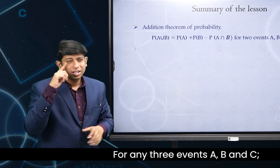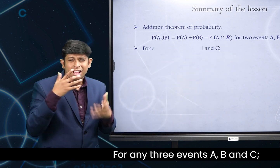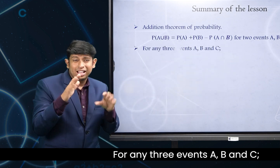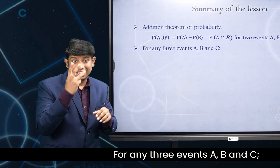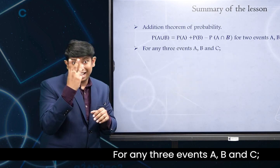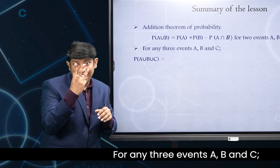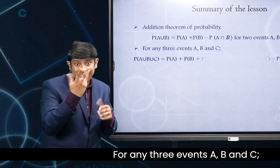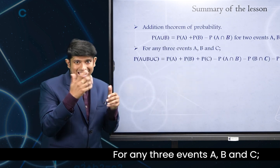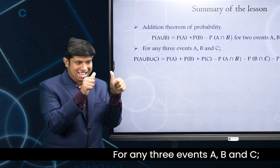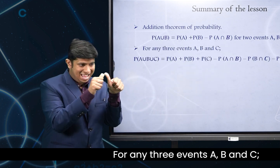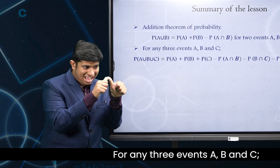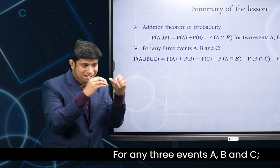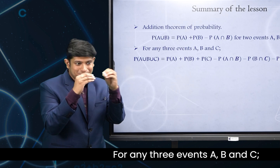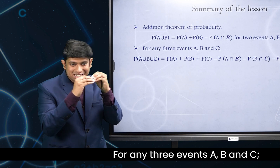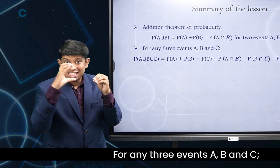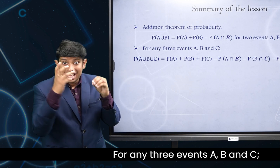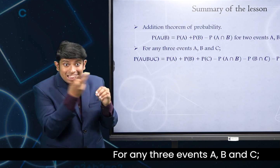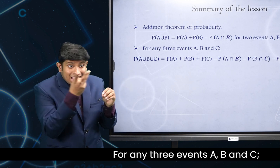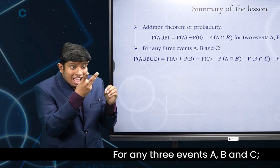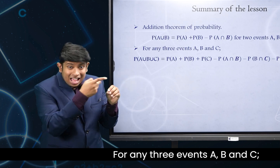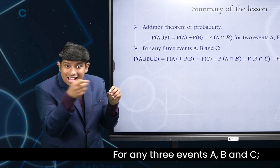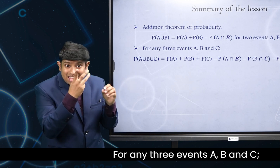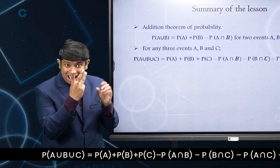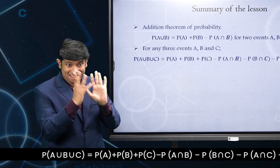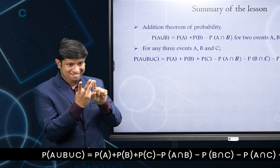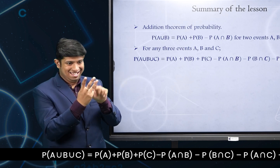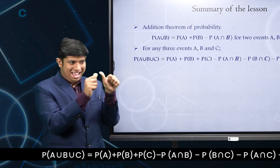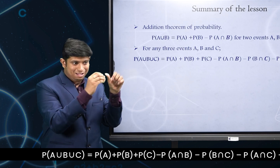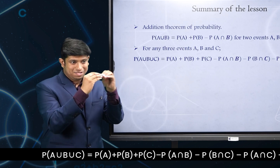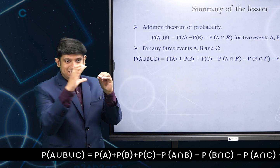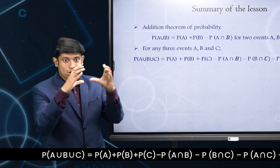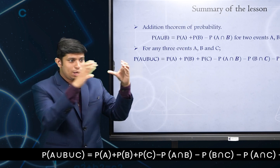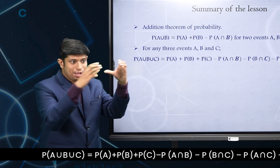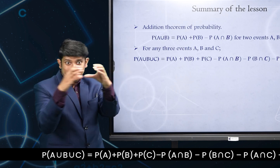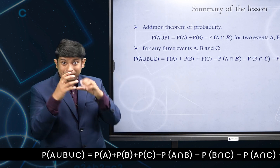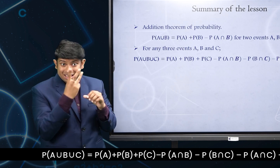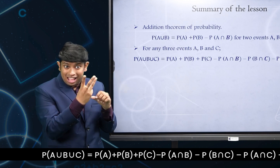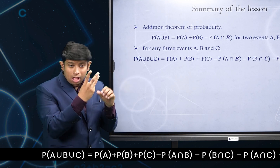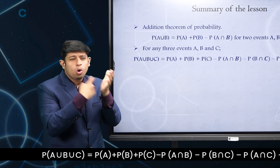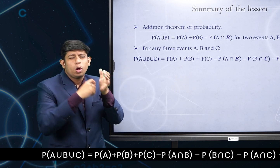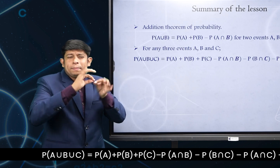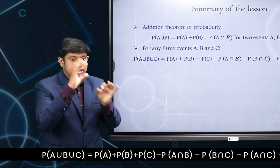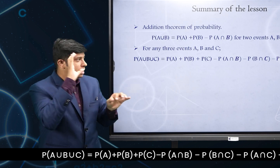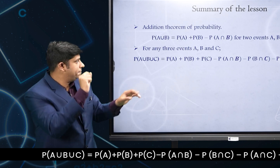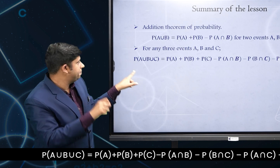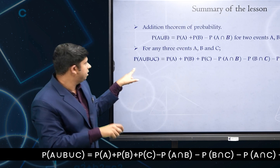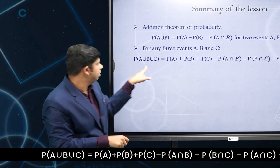For any three events A, B and C, P of A union B, B union C is equal to P of